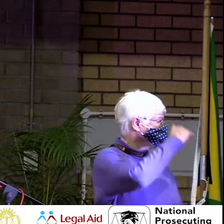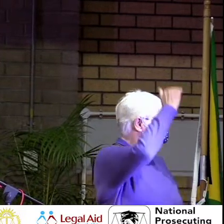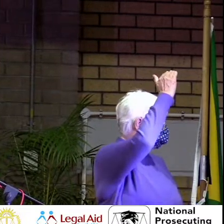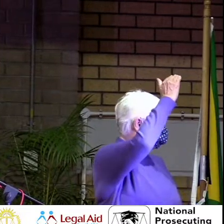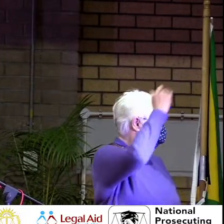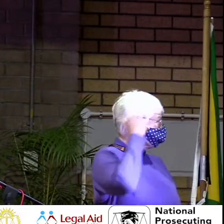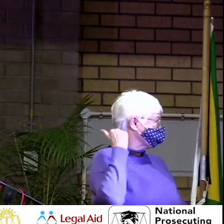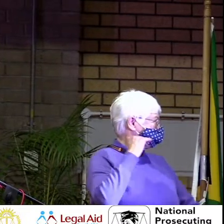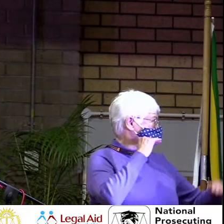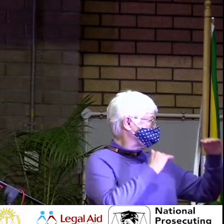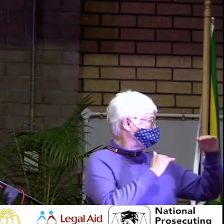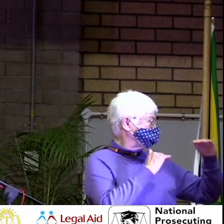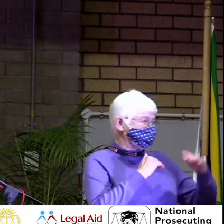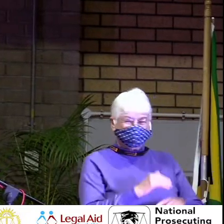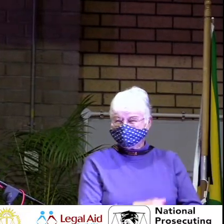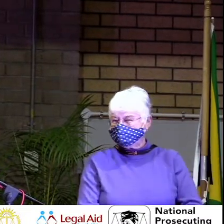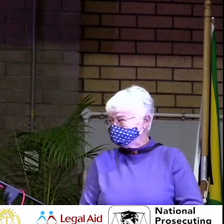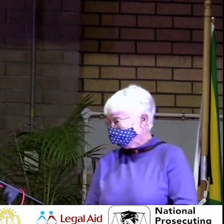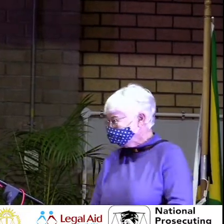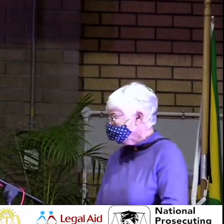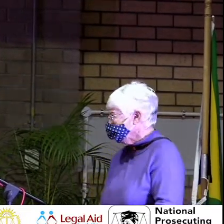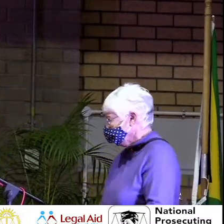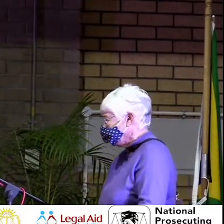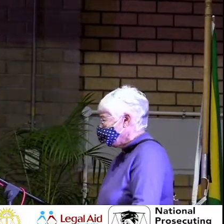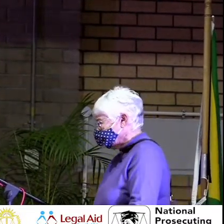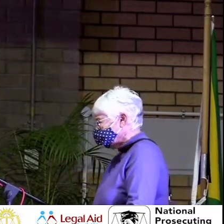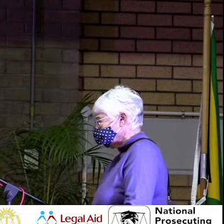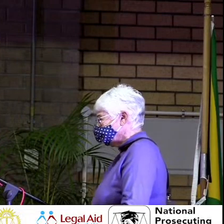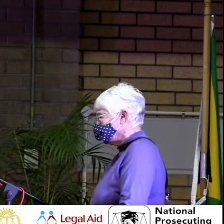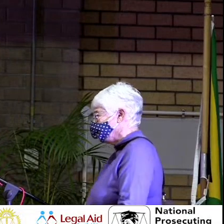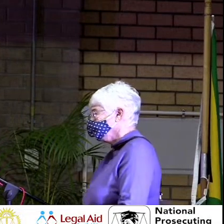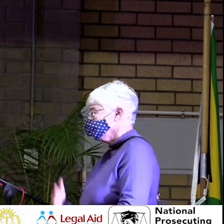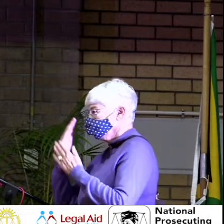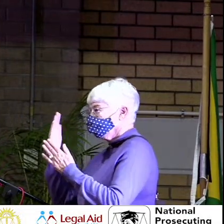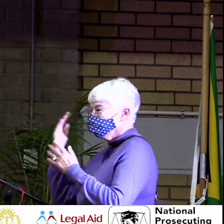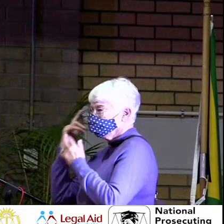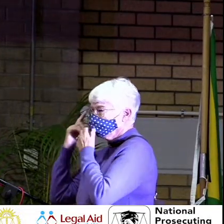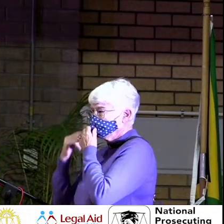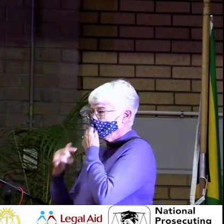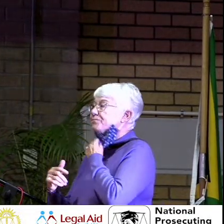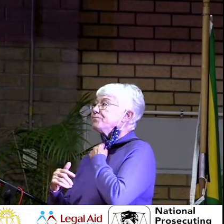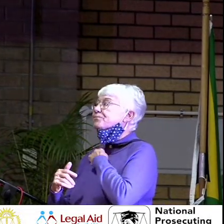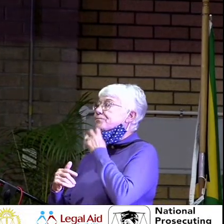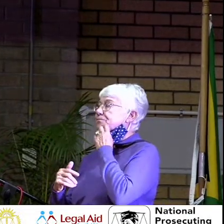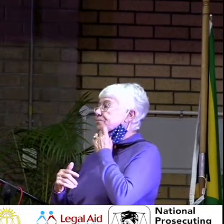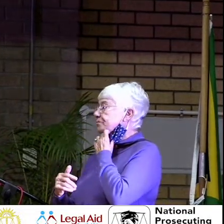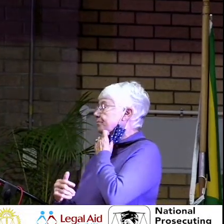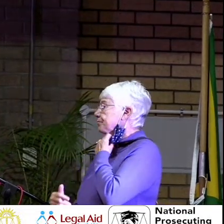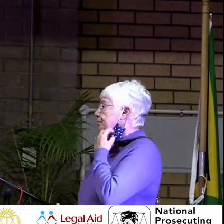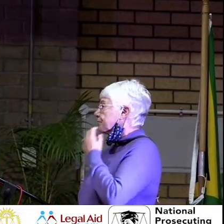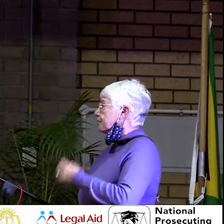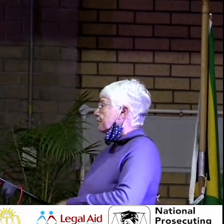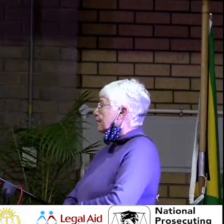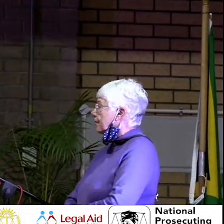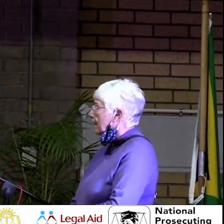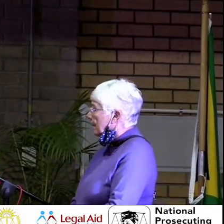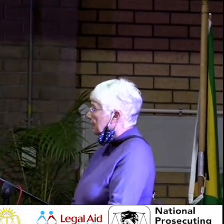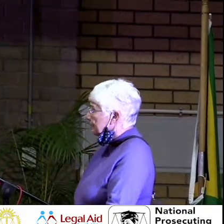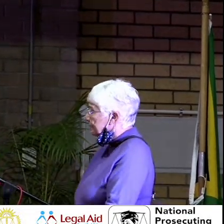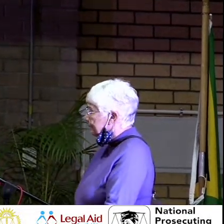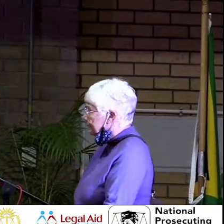Thank you very much to our interpreter as well. Fantastic. Can we now call